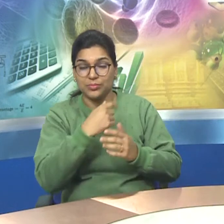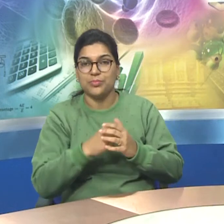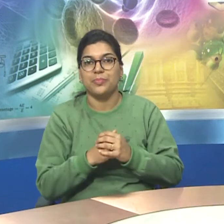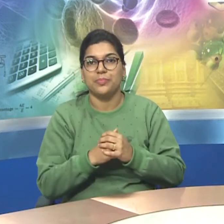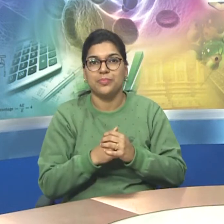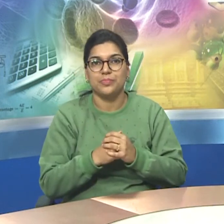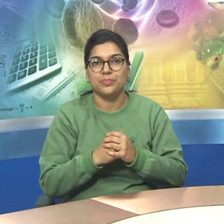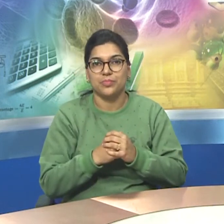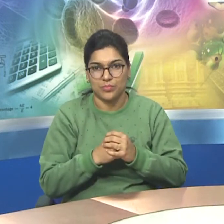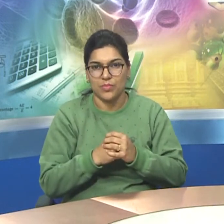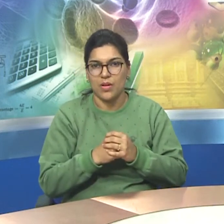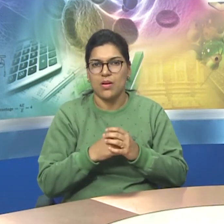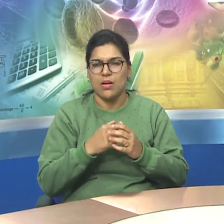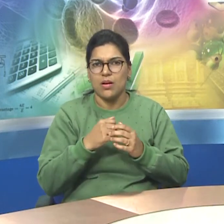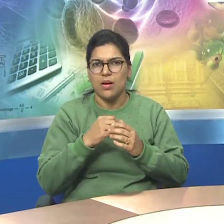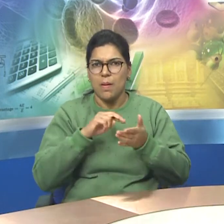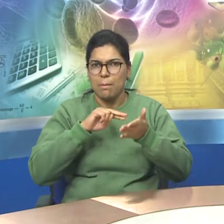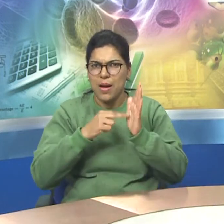You can see the meaning.